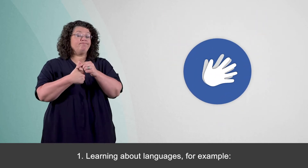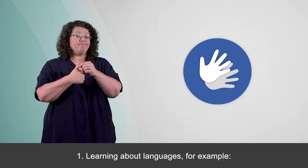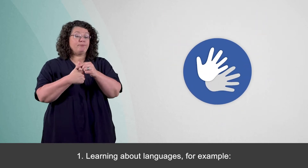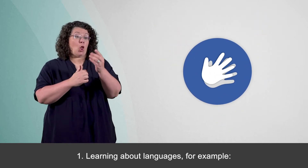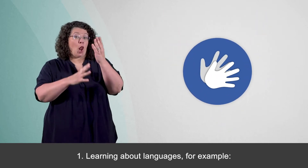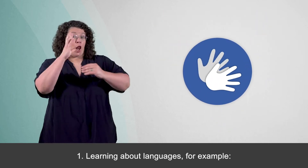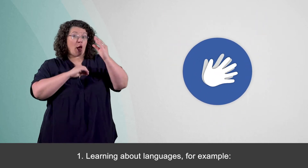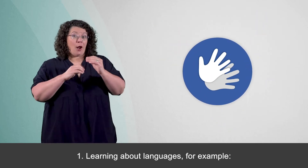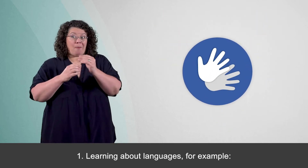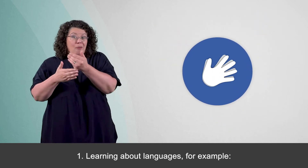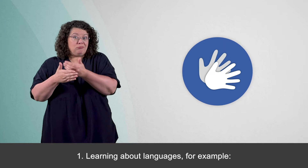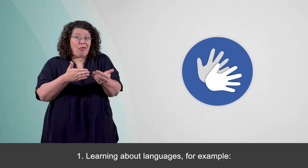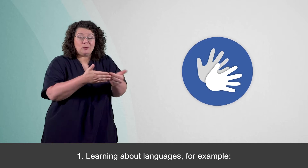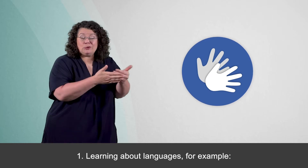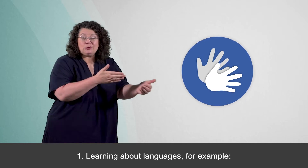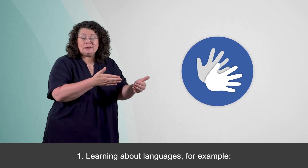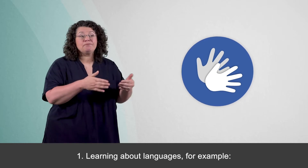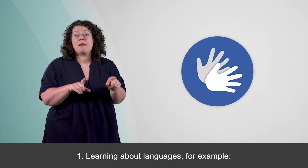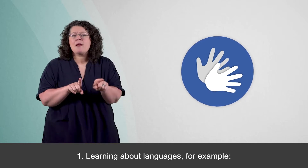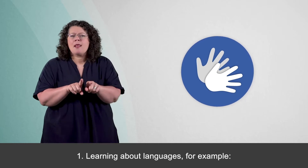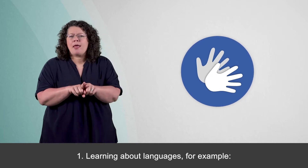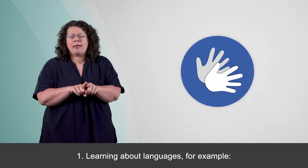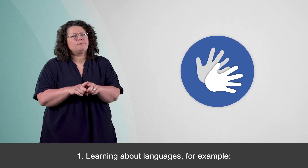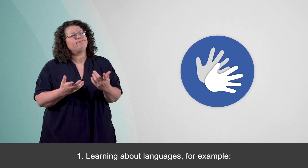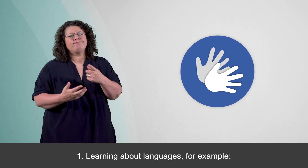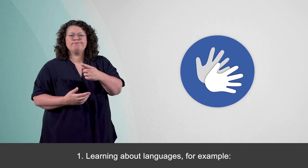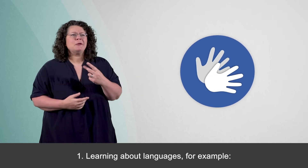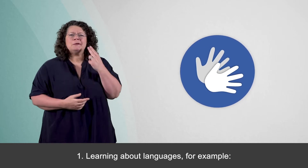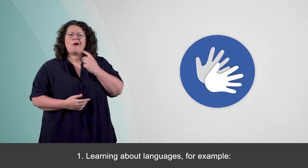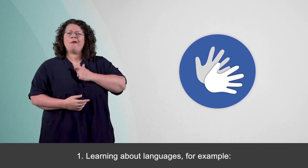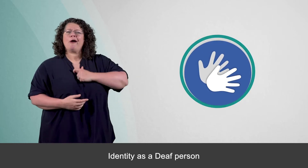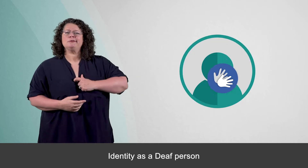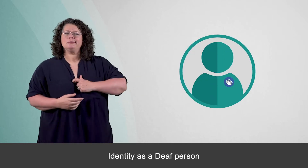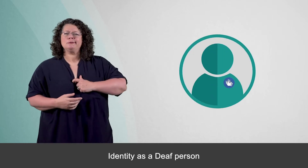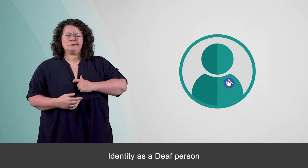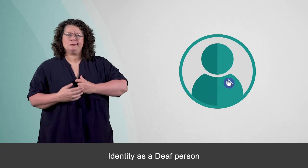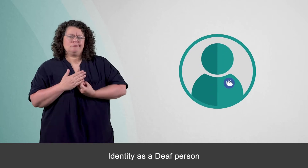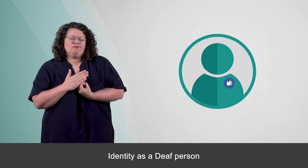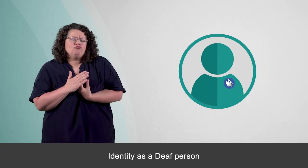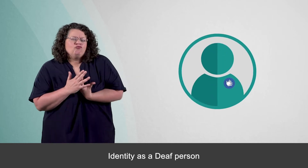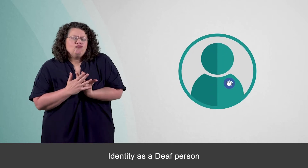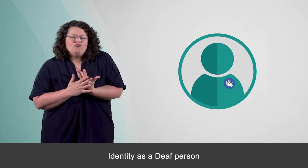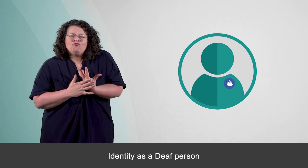1. Learning about languages. For example, identity as a deaf person